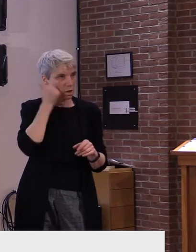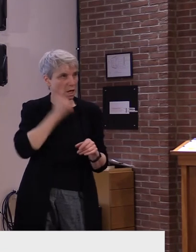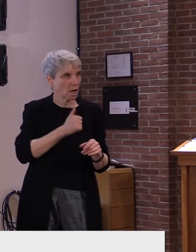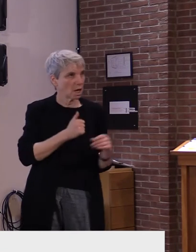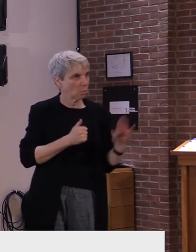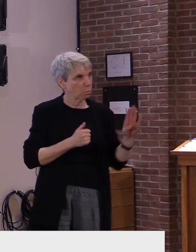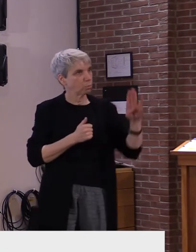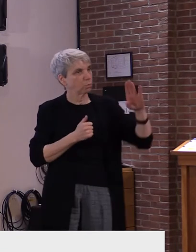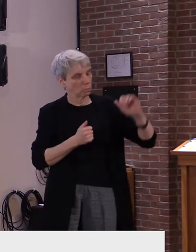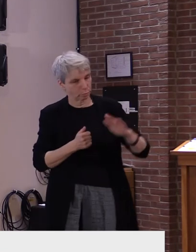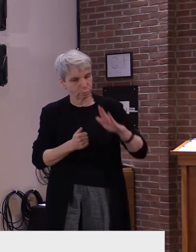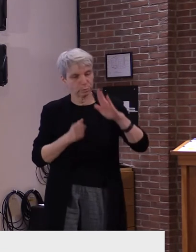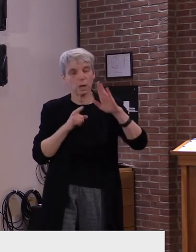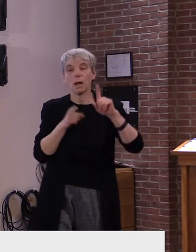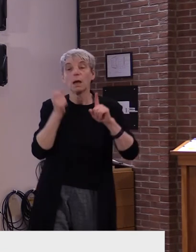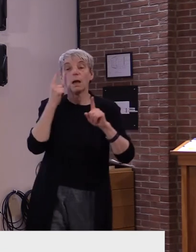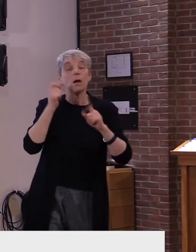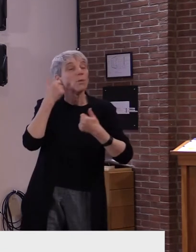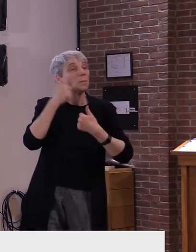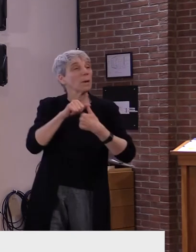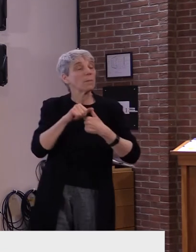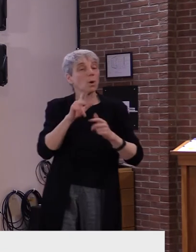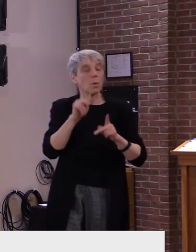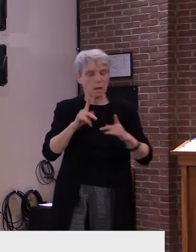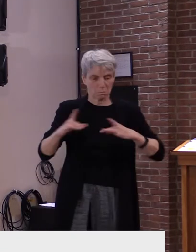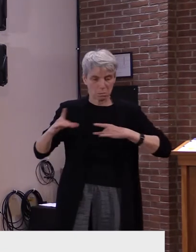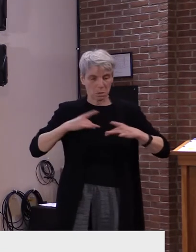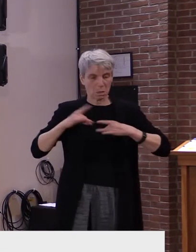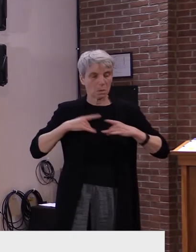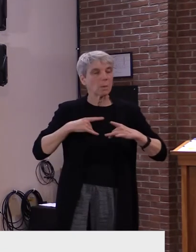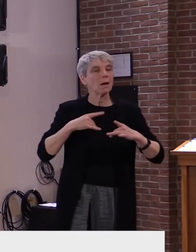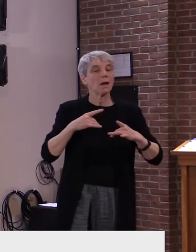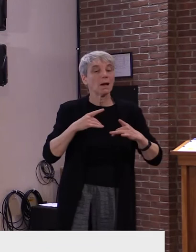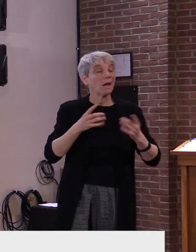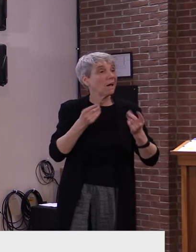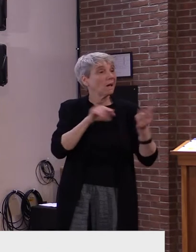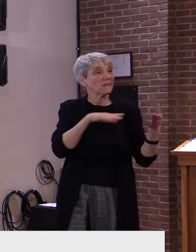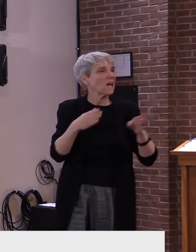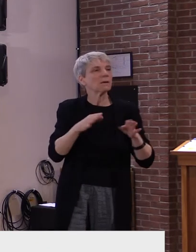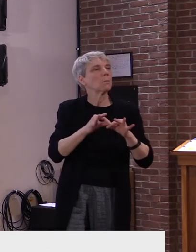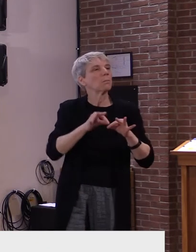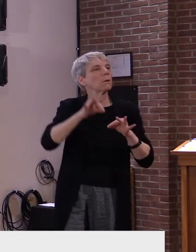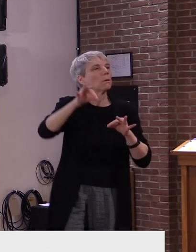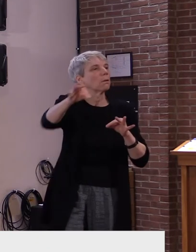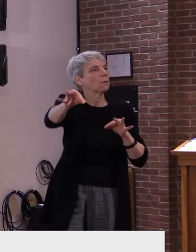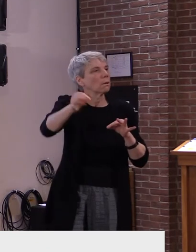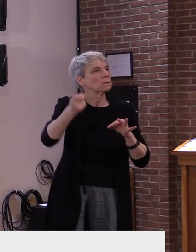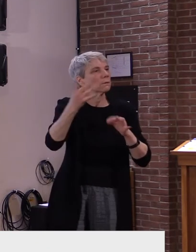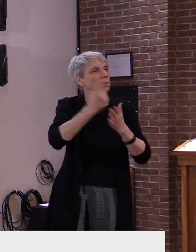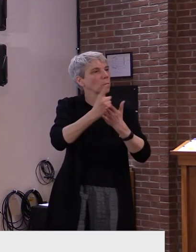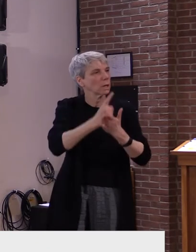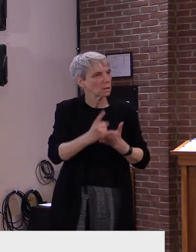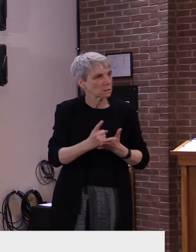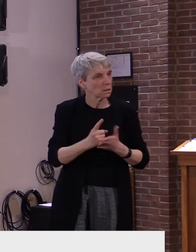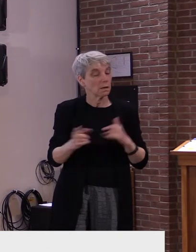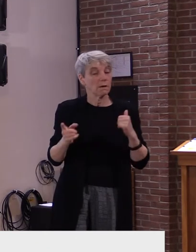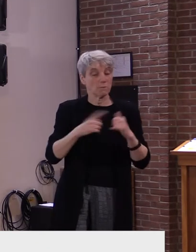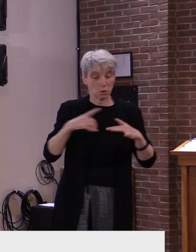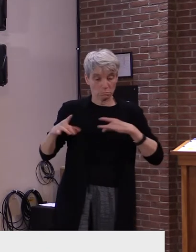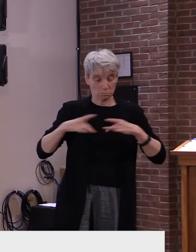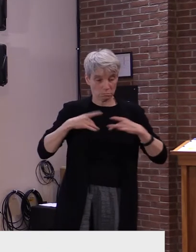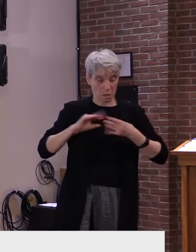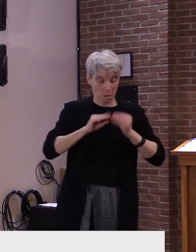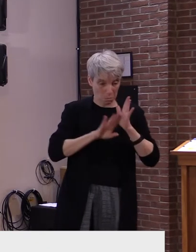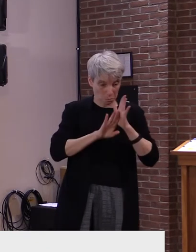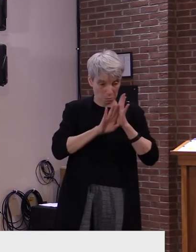again deaths is a lagging indicator unfortunately so when you see cases you'll see hospitalizations will follow and then unfortunately you'll